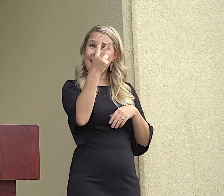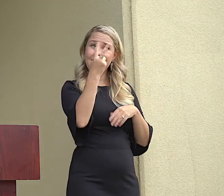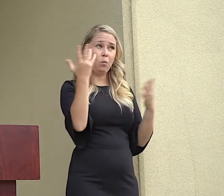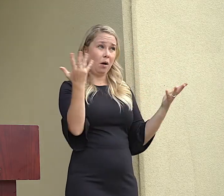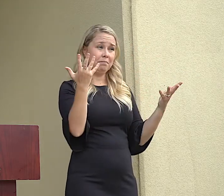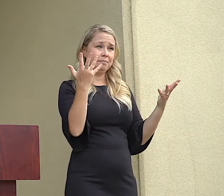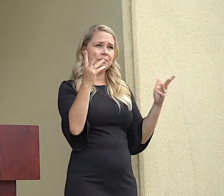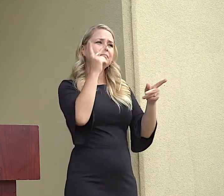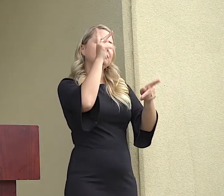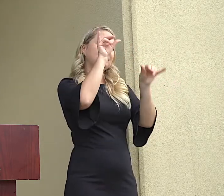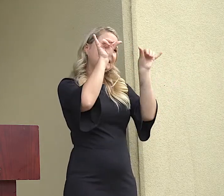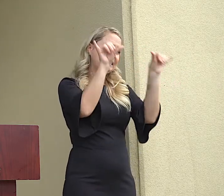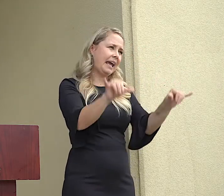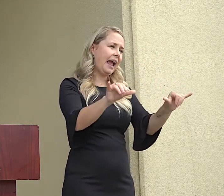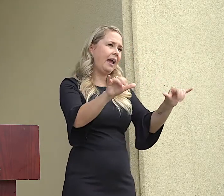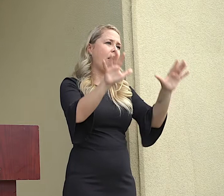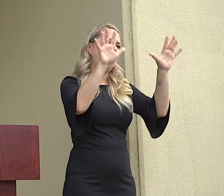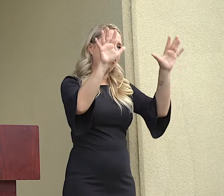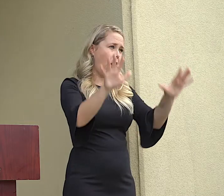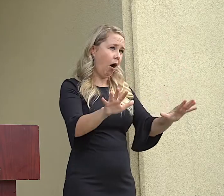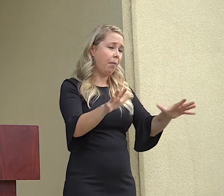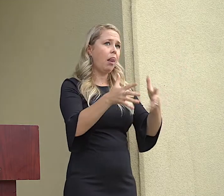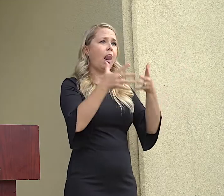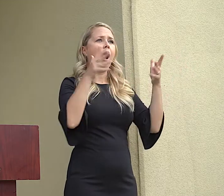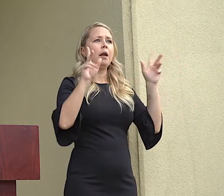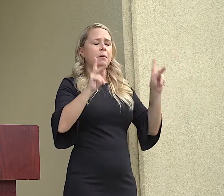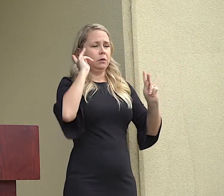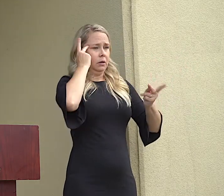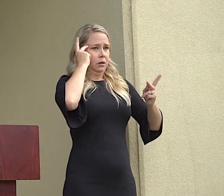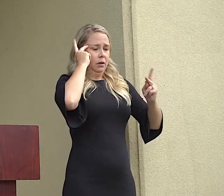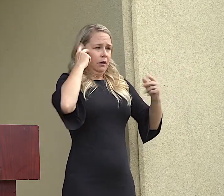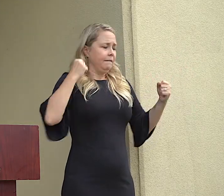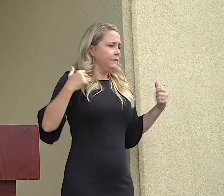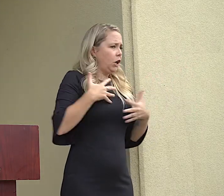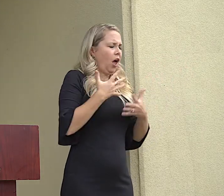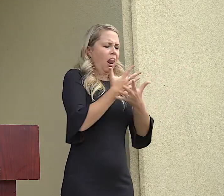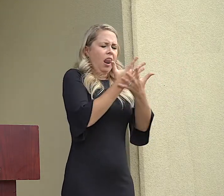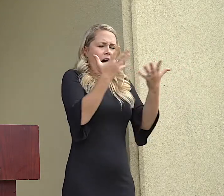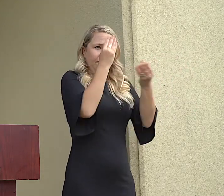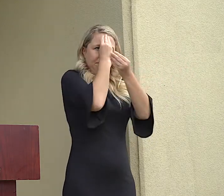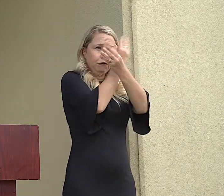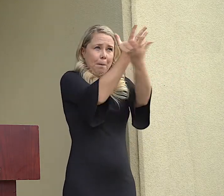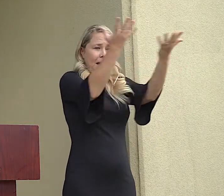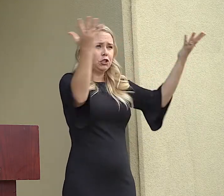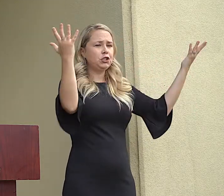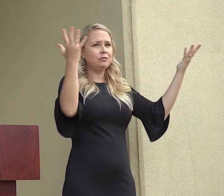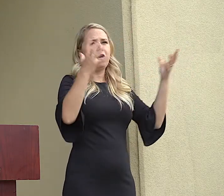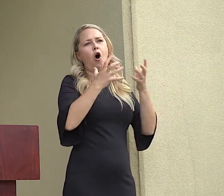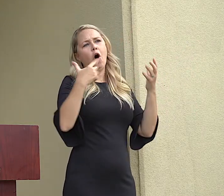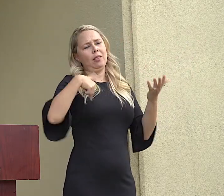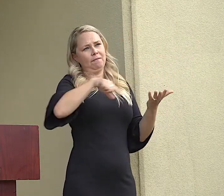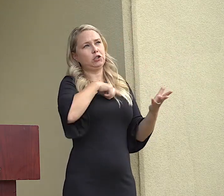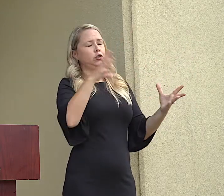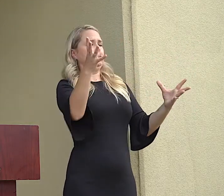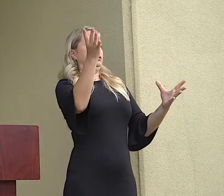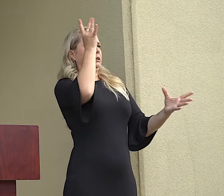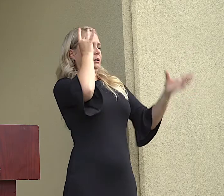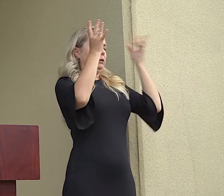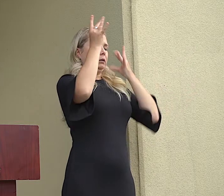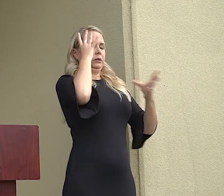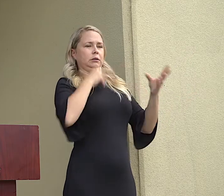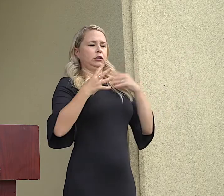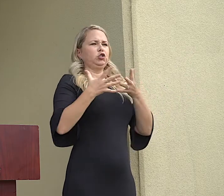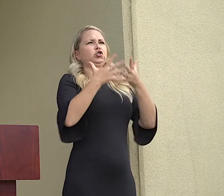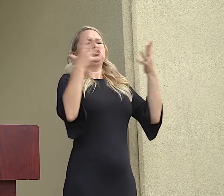calm. There are a lot of people who are fearful. There's a lot of information out there. All of us are receiving so much